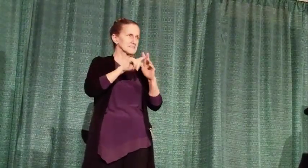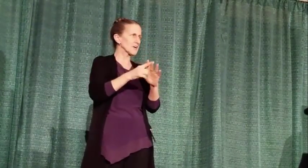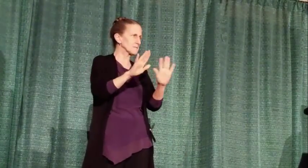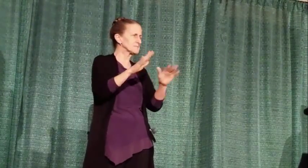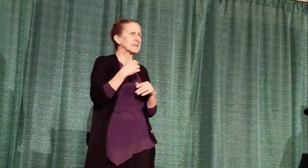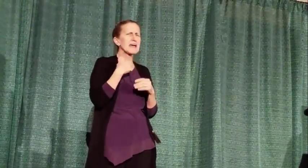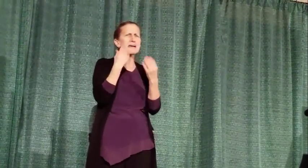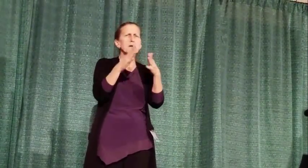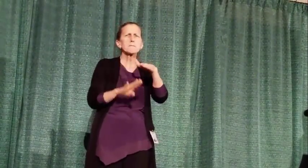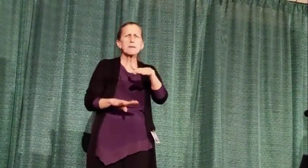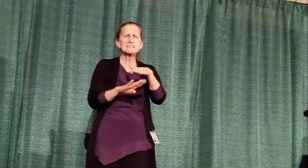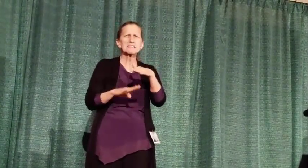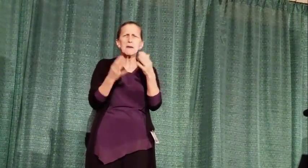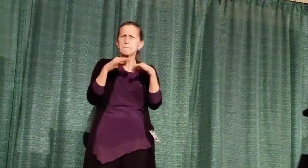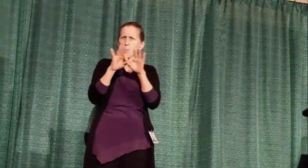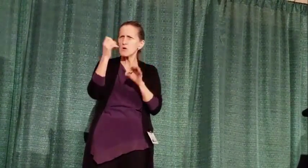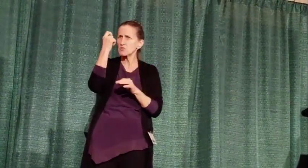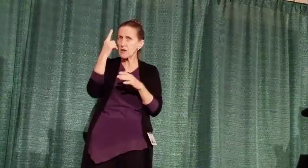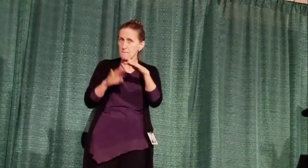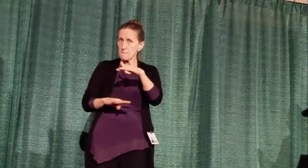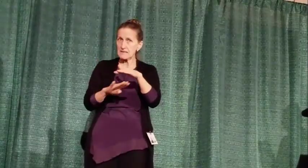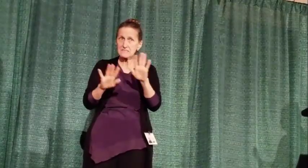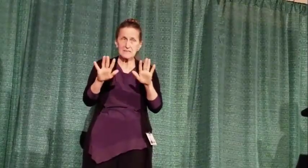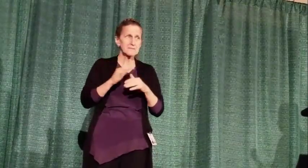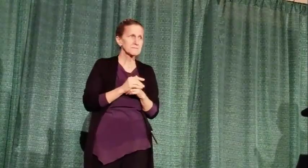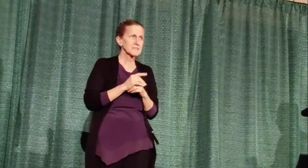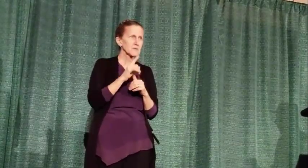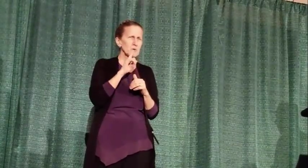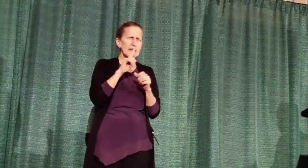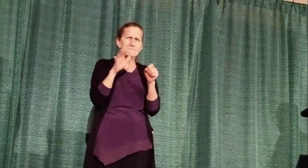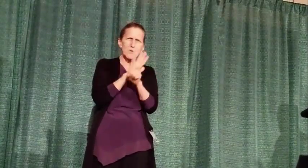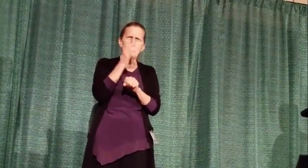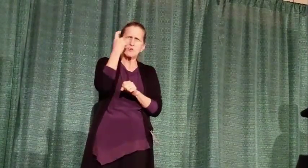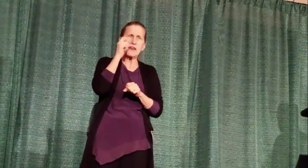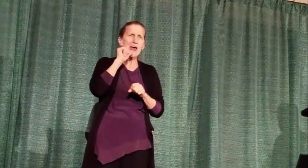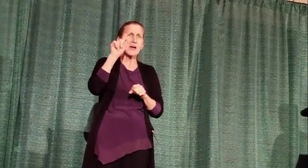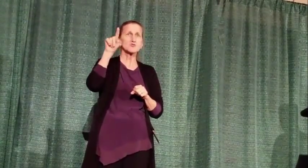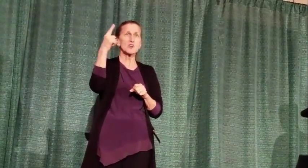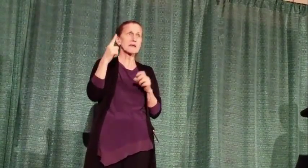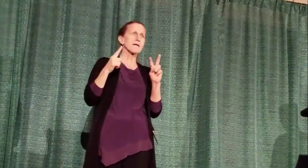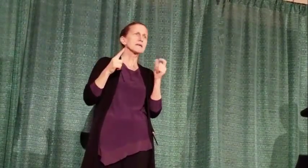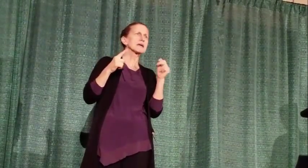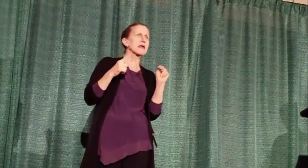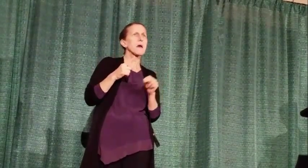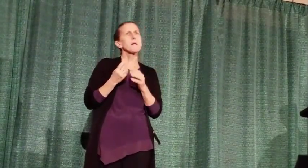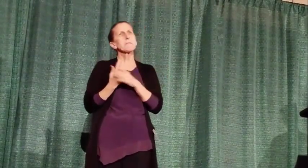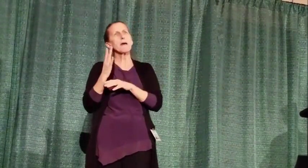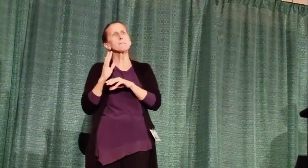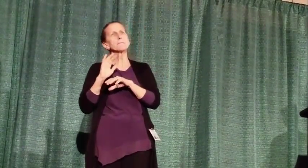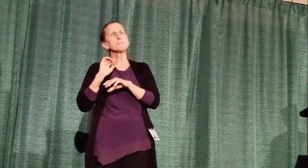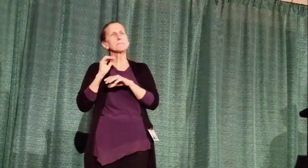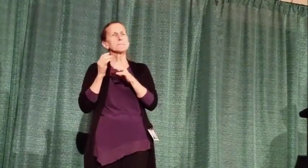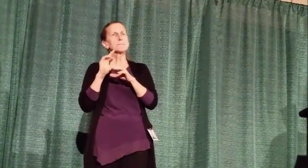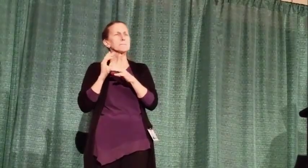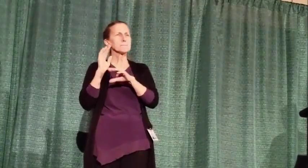let me give you these basics. It's important to understand the basics and to really have a thorough understanding. It's not just about being vegan or plant-based. You have to be experts